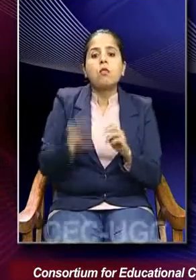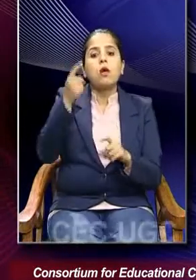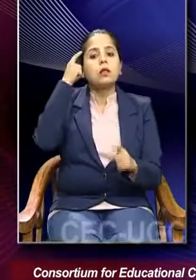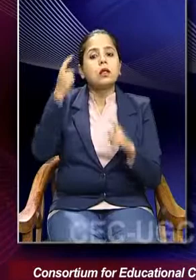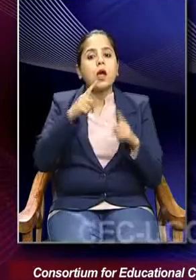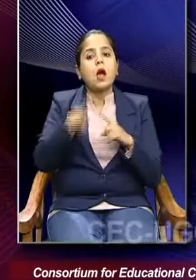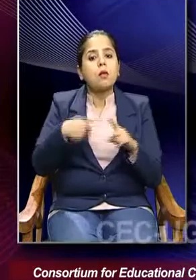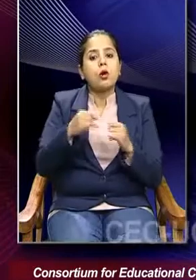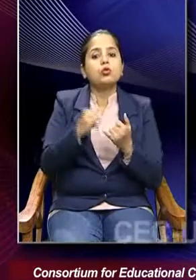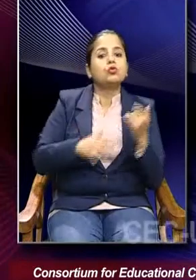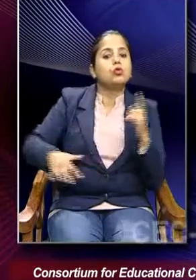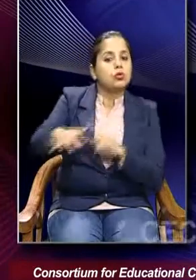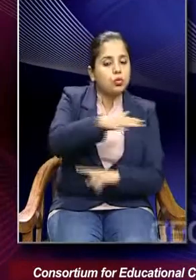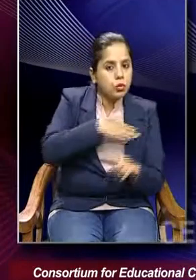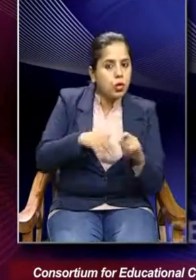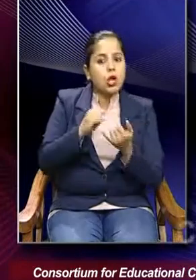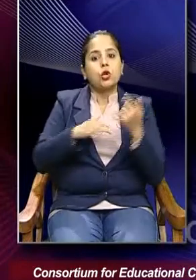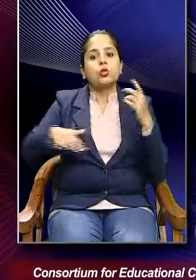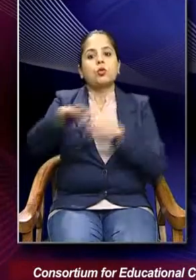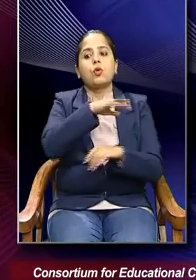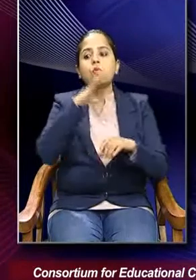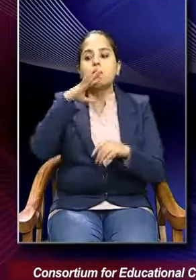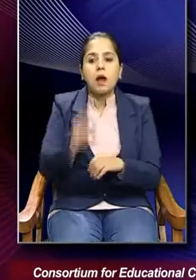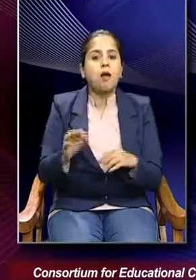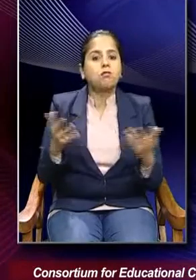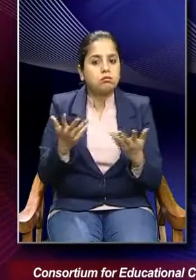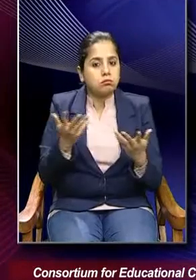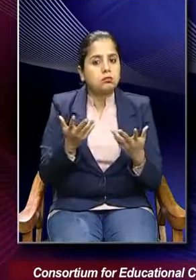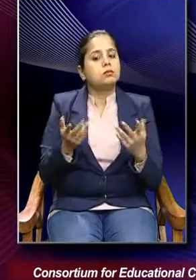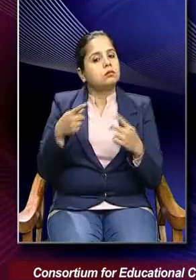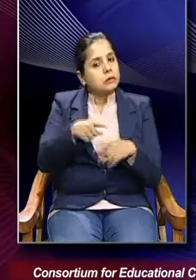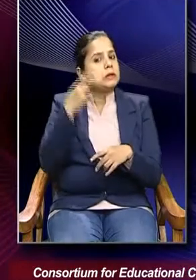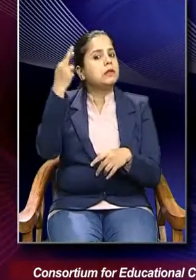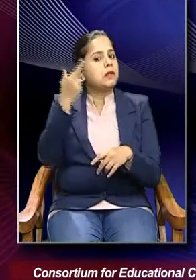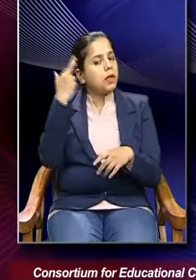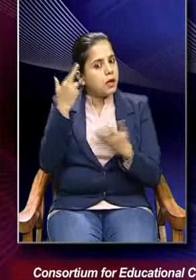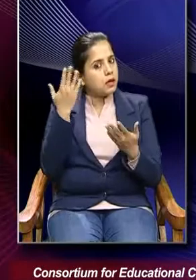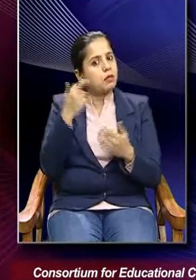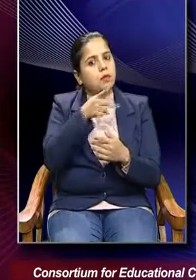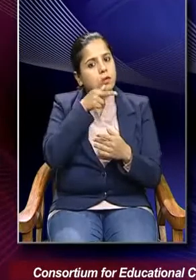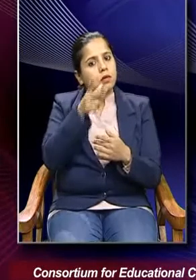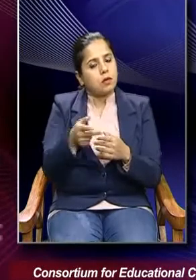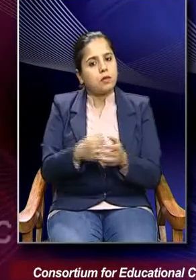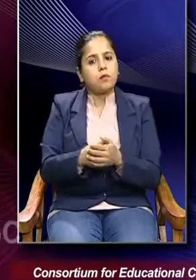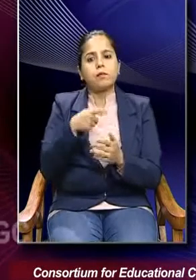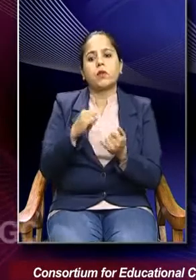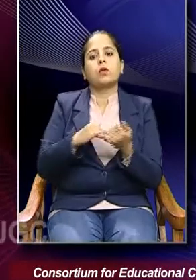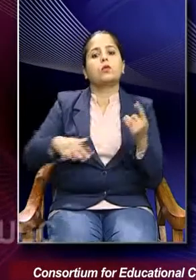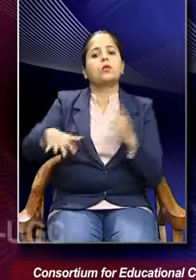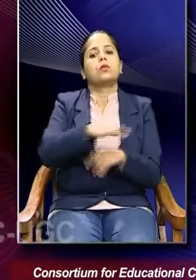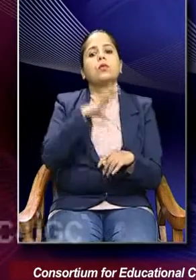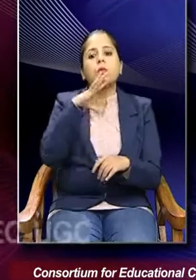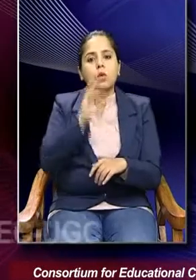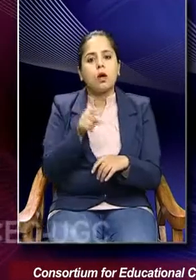about society, about the social reality, and therefore, he kind of says that social reality